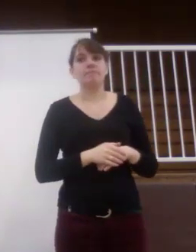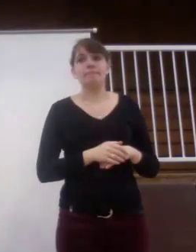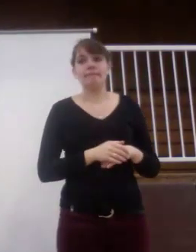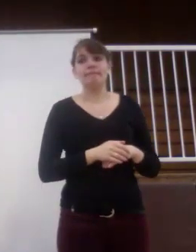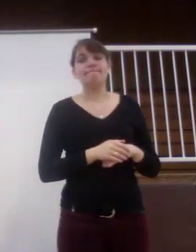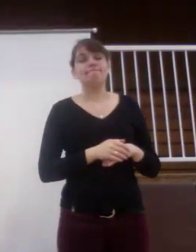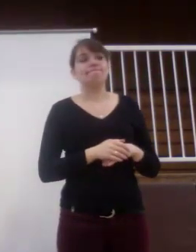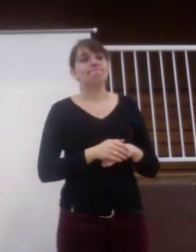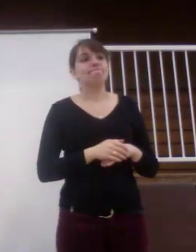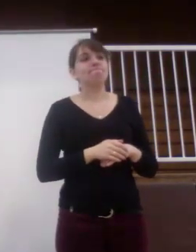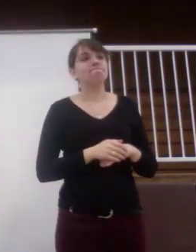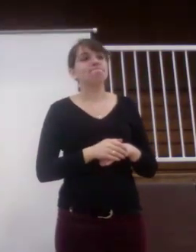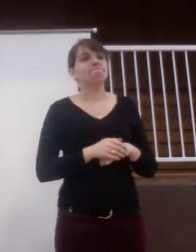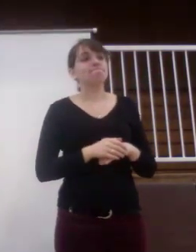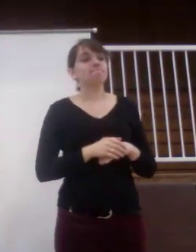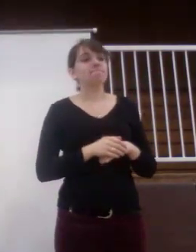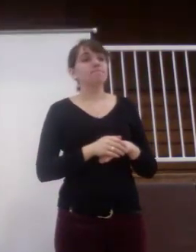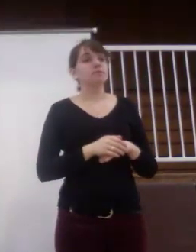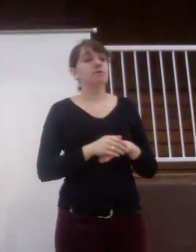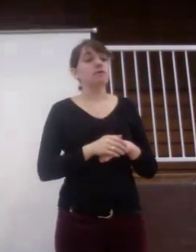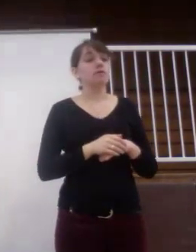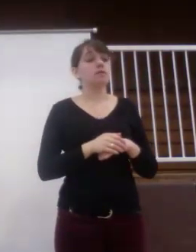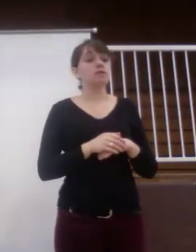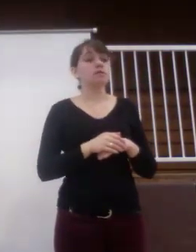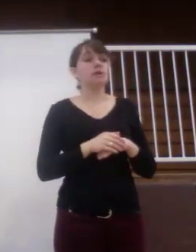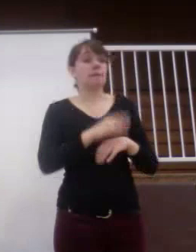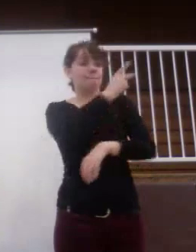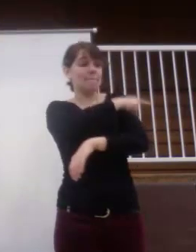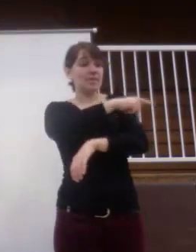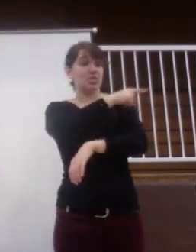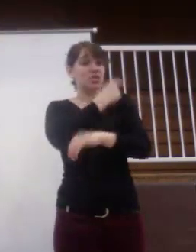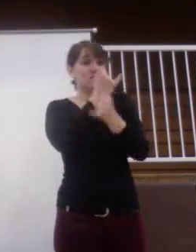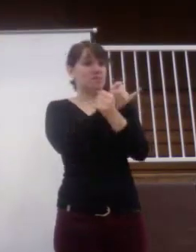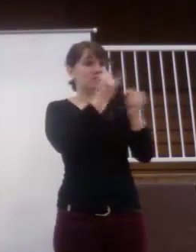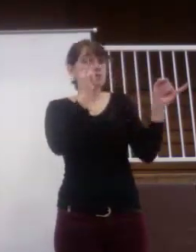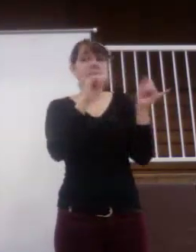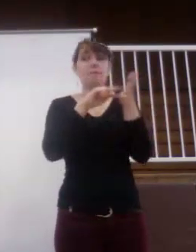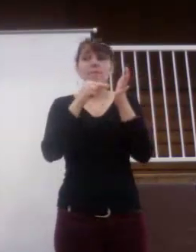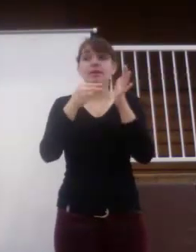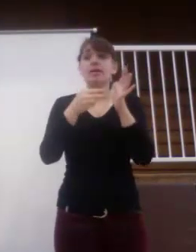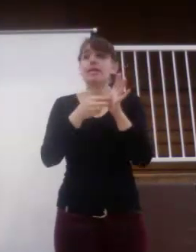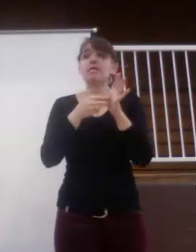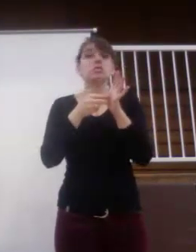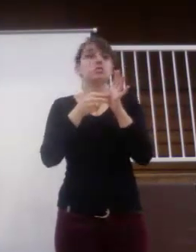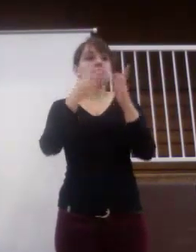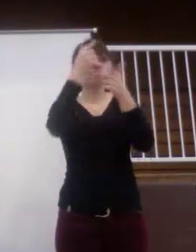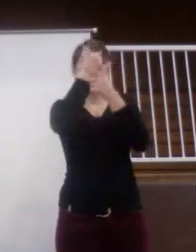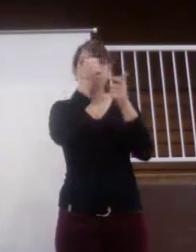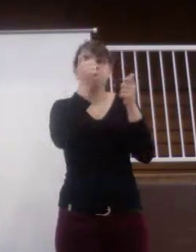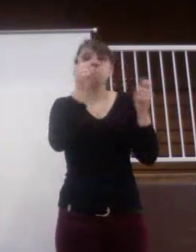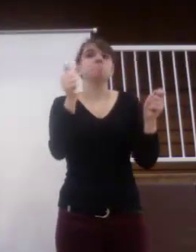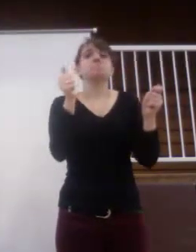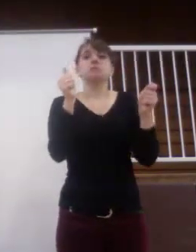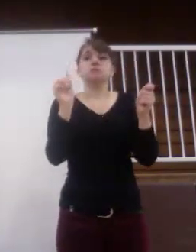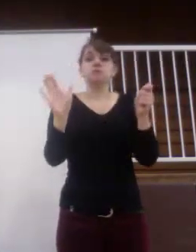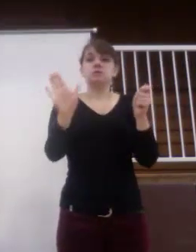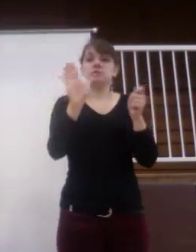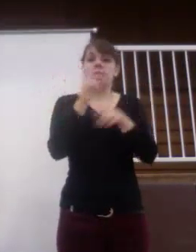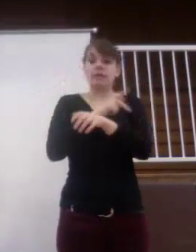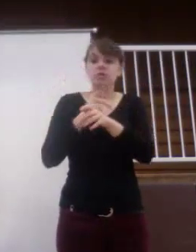This means that the patient can refuse any treatment that he or his family